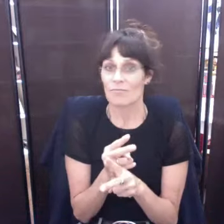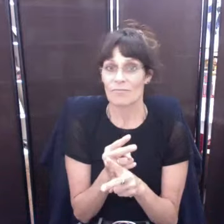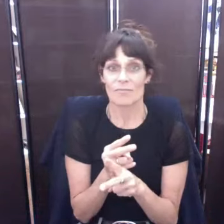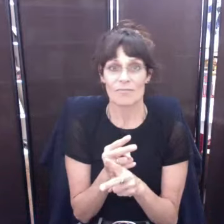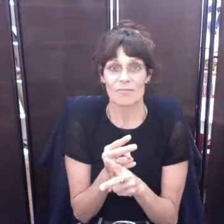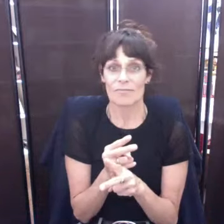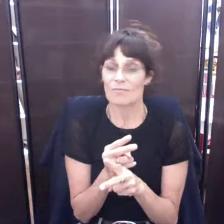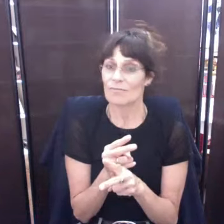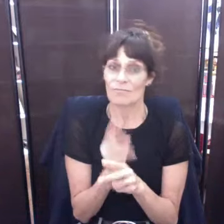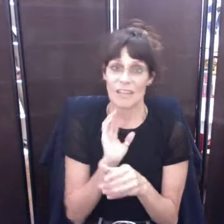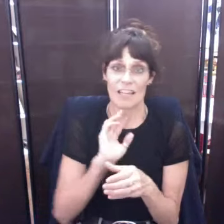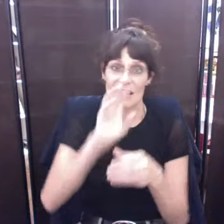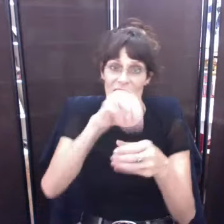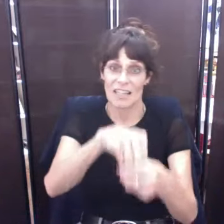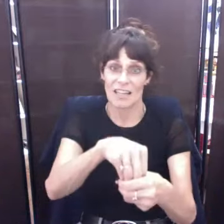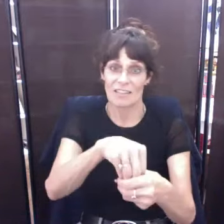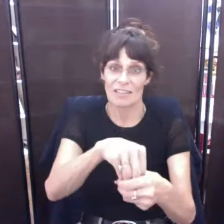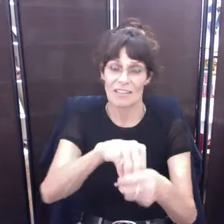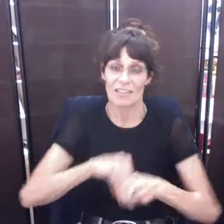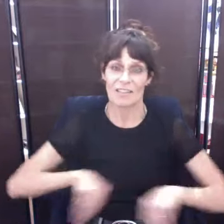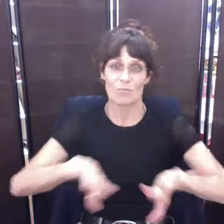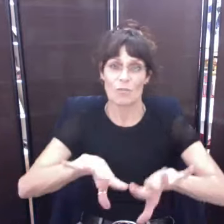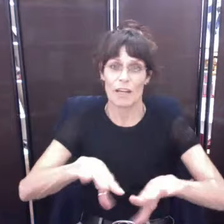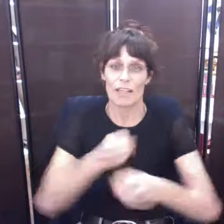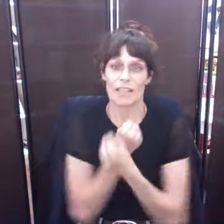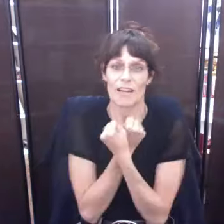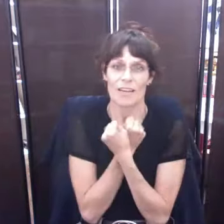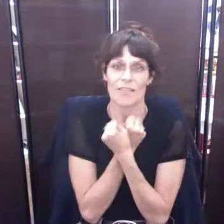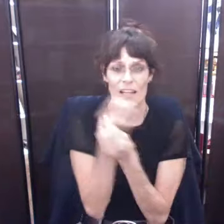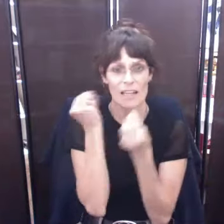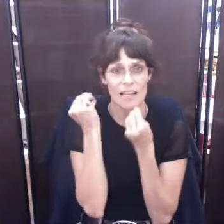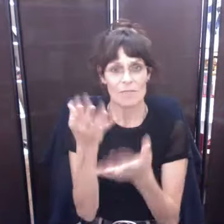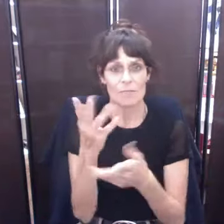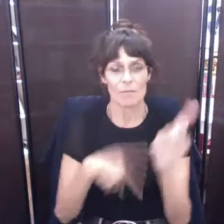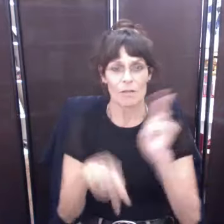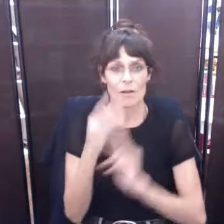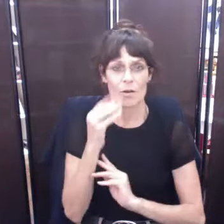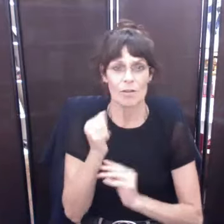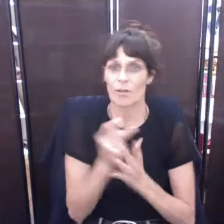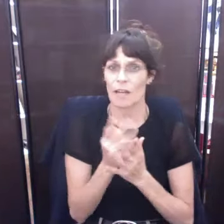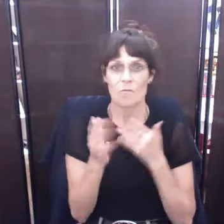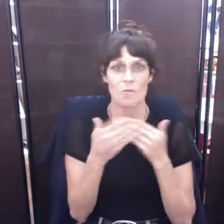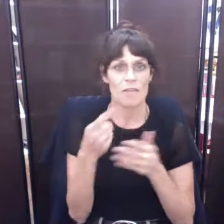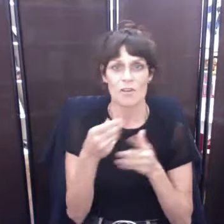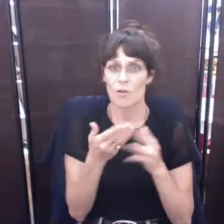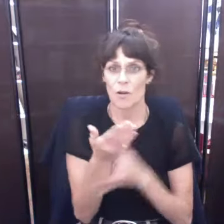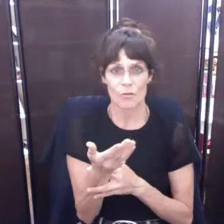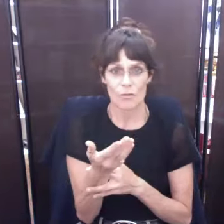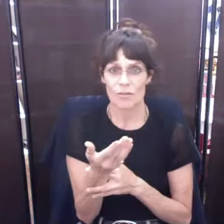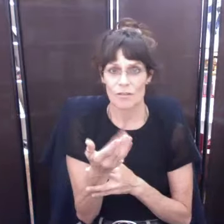keep spreading love and letting people know that it's okay, whatever you're going through, that we're here together in this